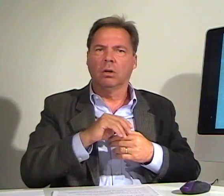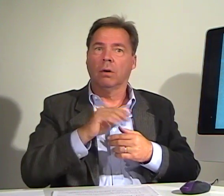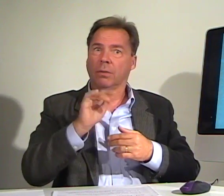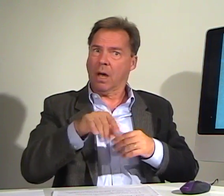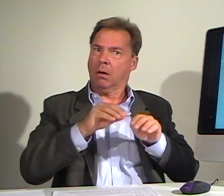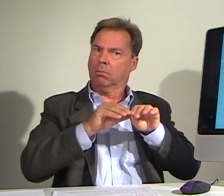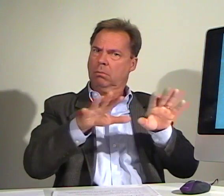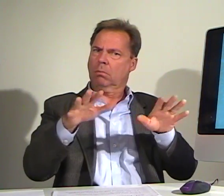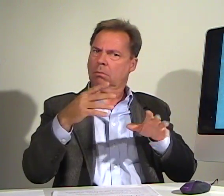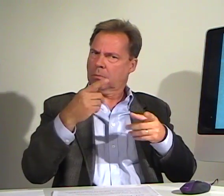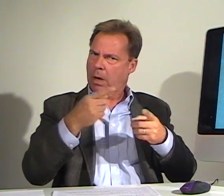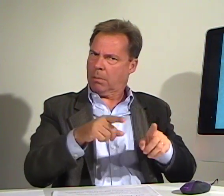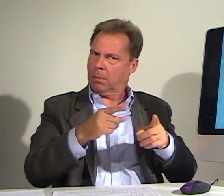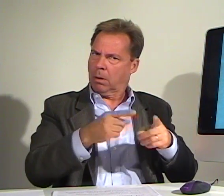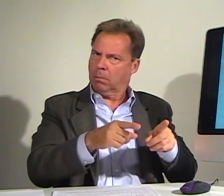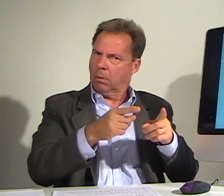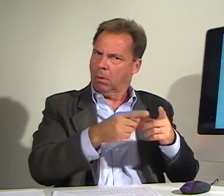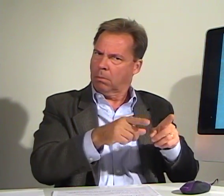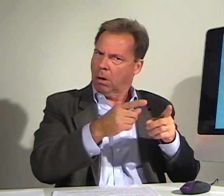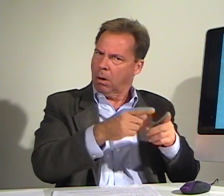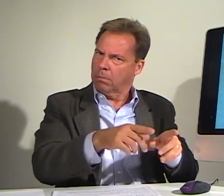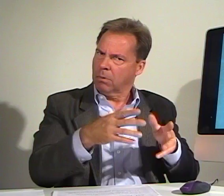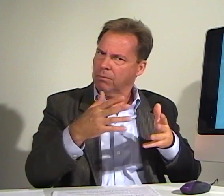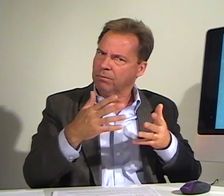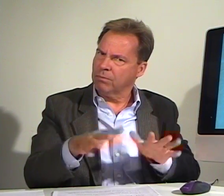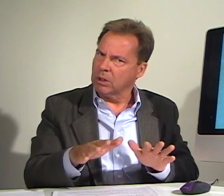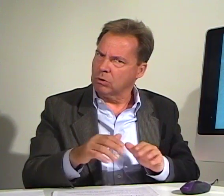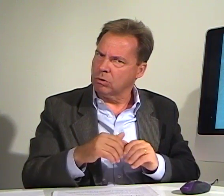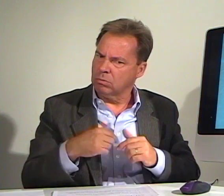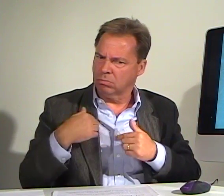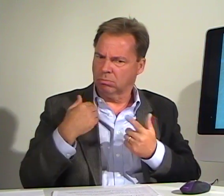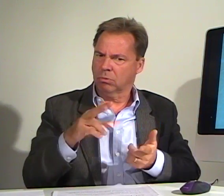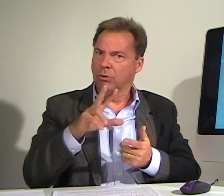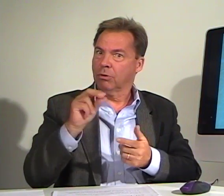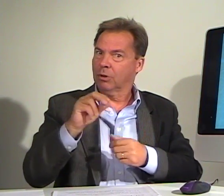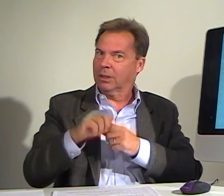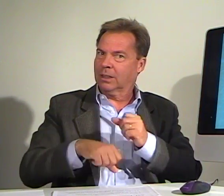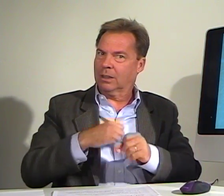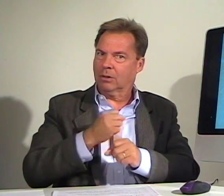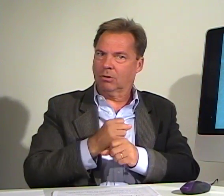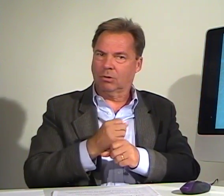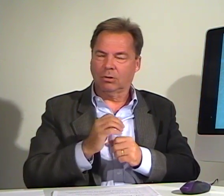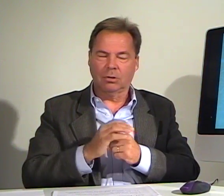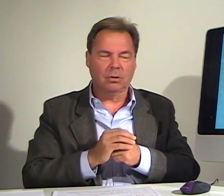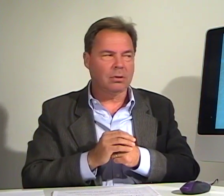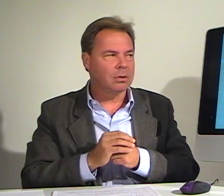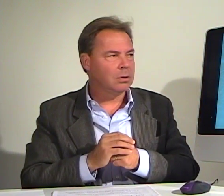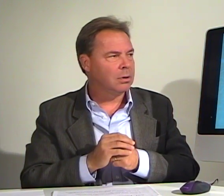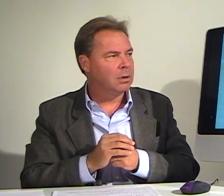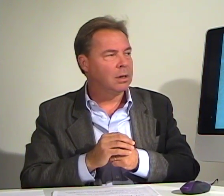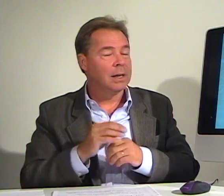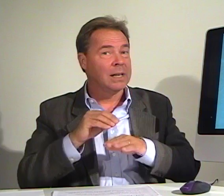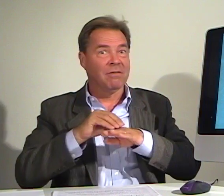and universities all over, and it's a very common practice to happen and very popular over the past 30